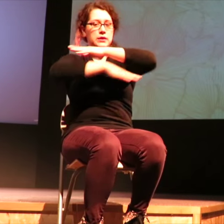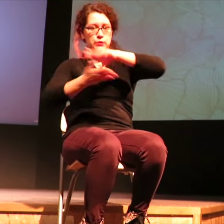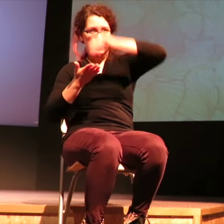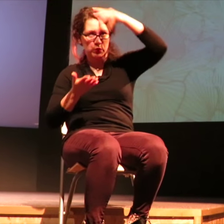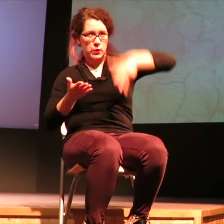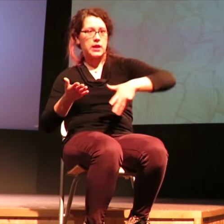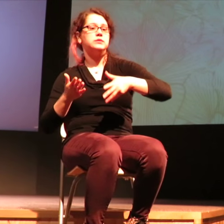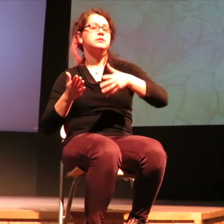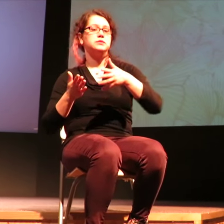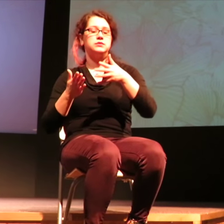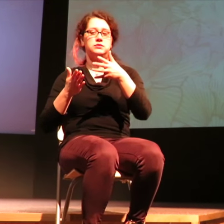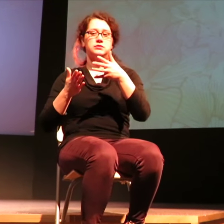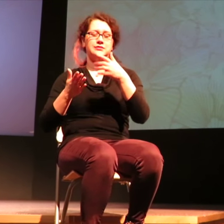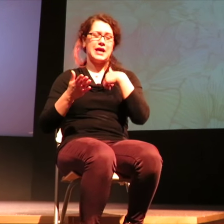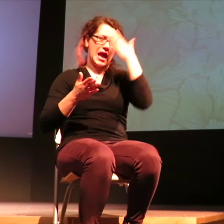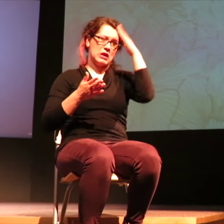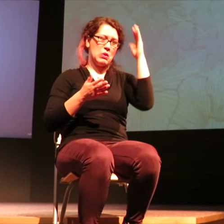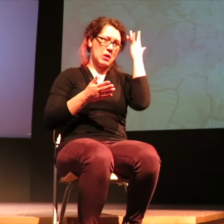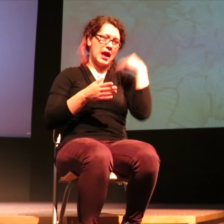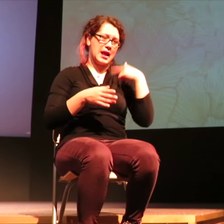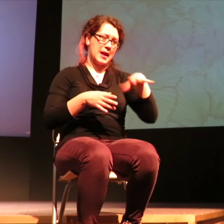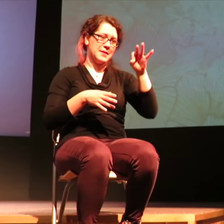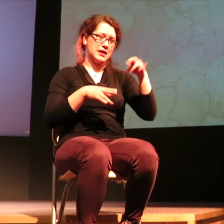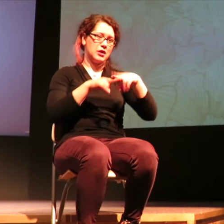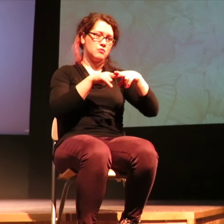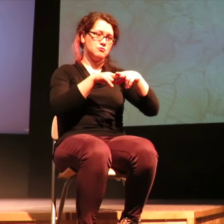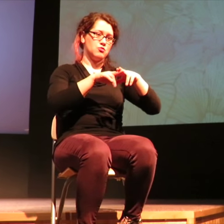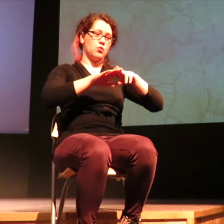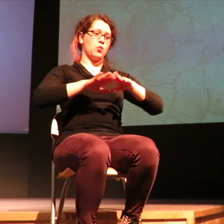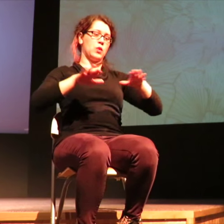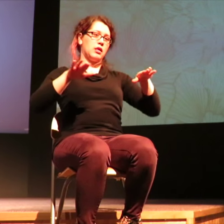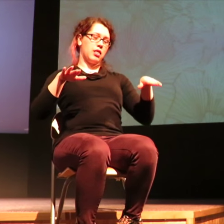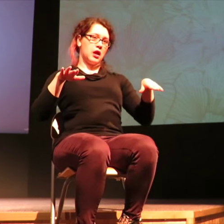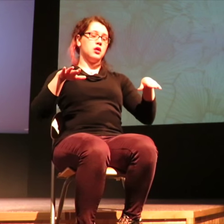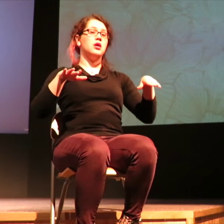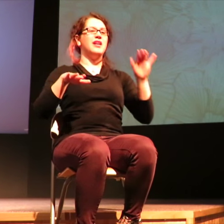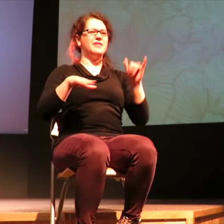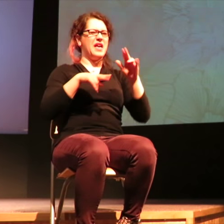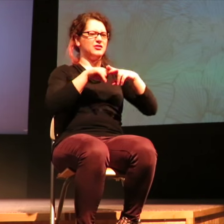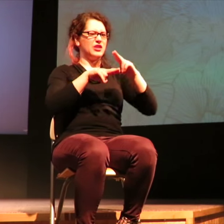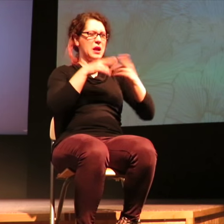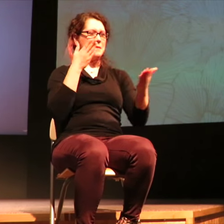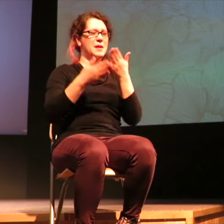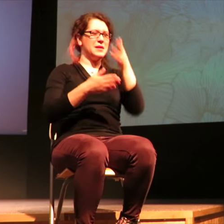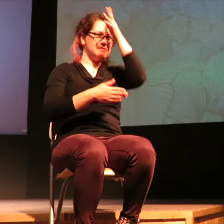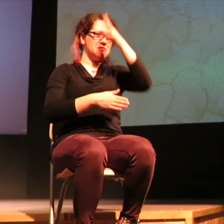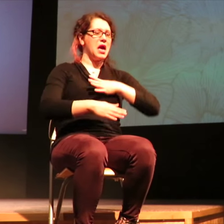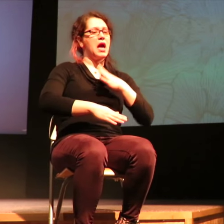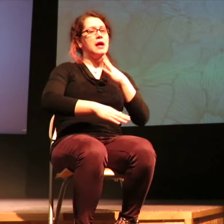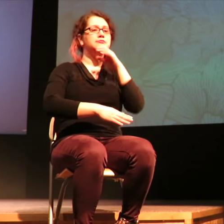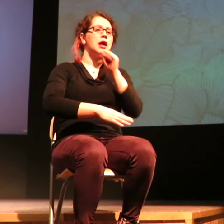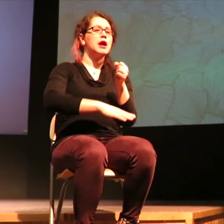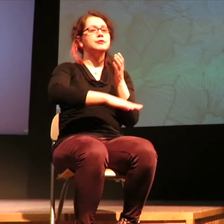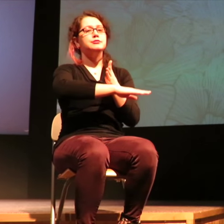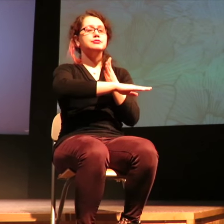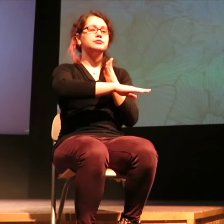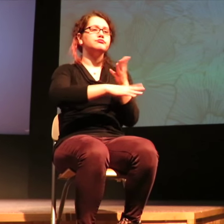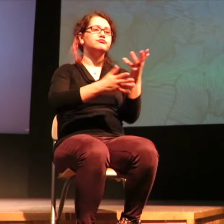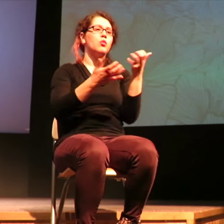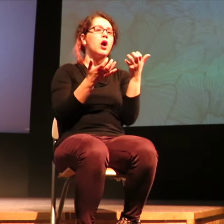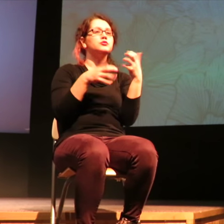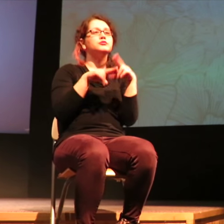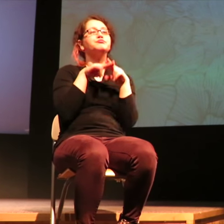students. I don't know why I chose a recliner, but a recliner to me seems like the kind of chair that a middle-aged man would have when he wants to just kick back